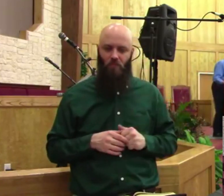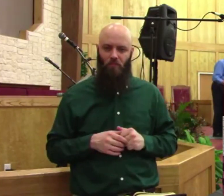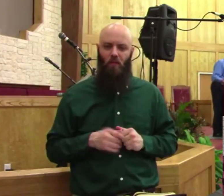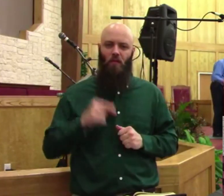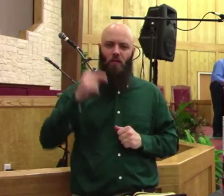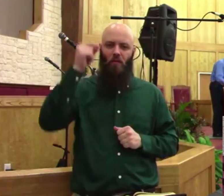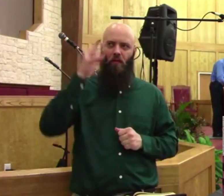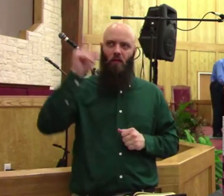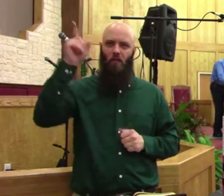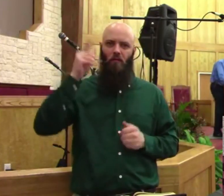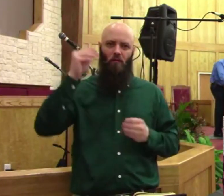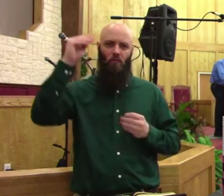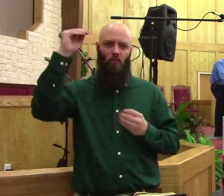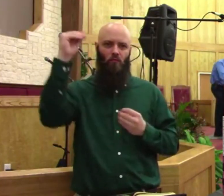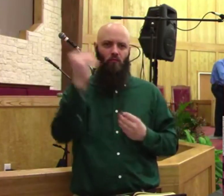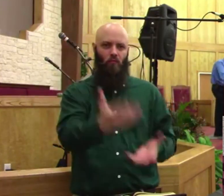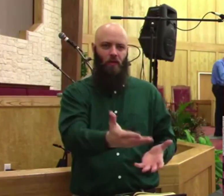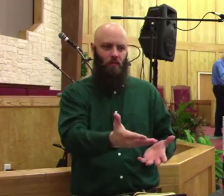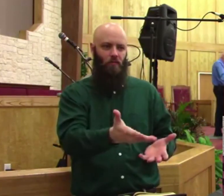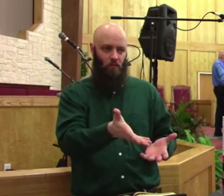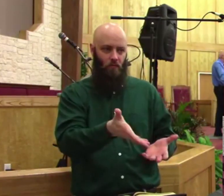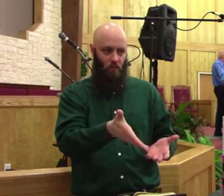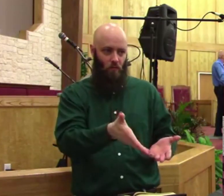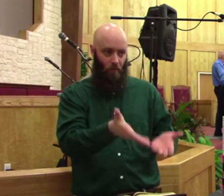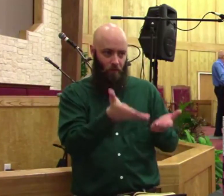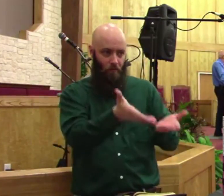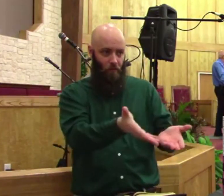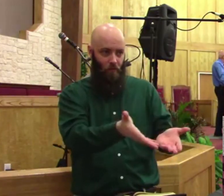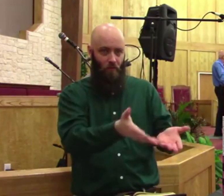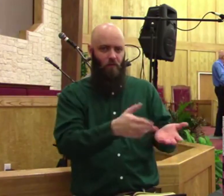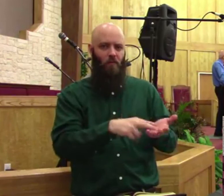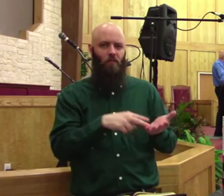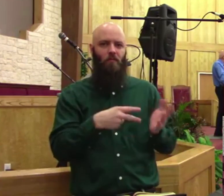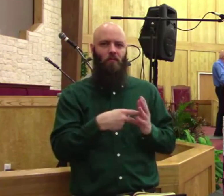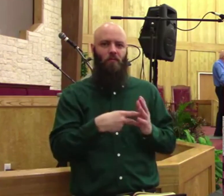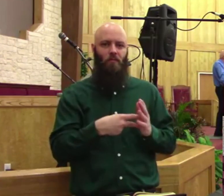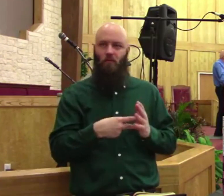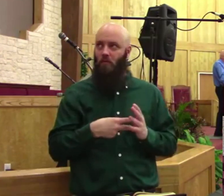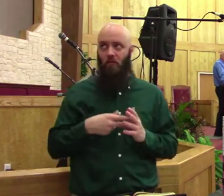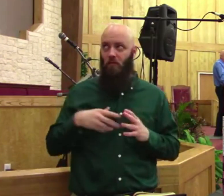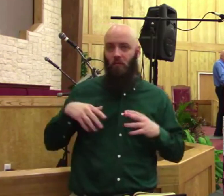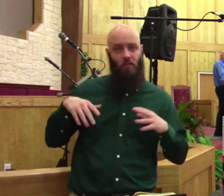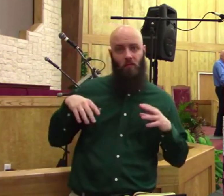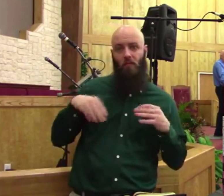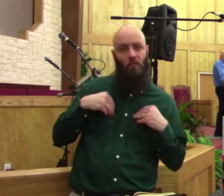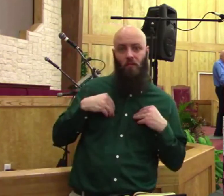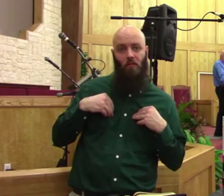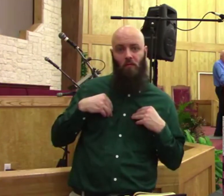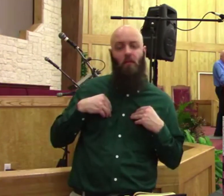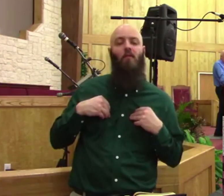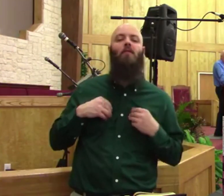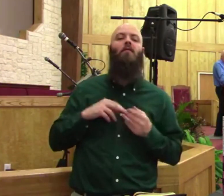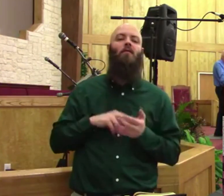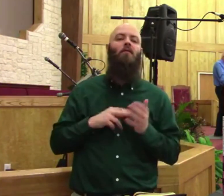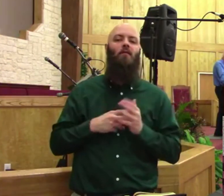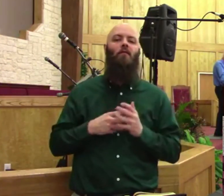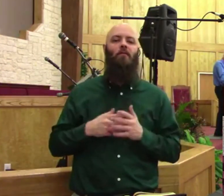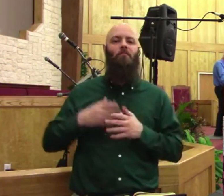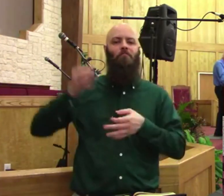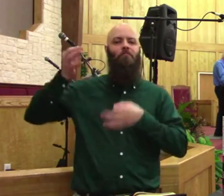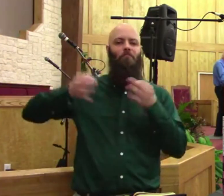from sin in the light of that grace is to fall under his righteous judgment. And that's what happens in Belshazzar's